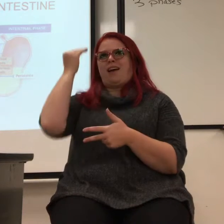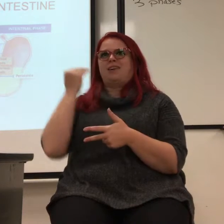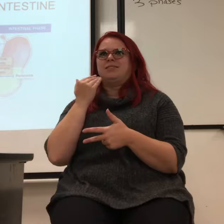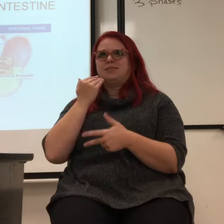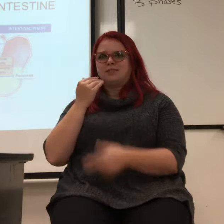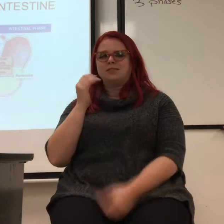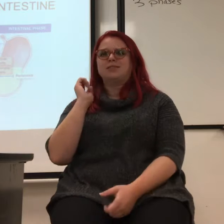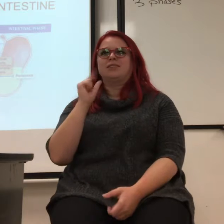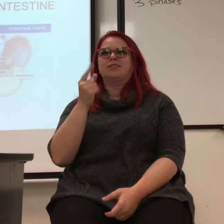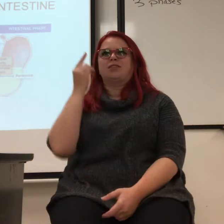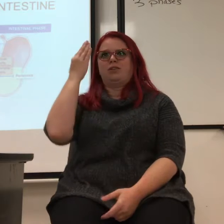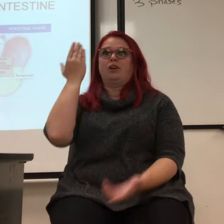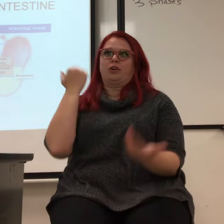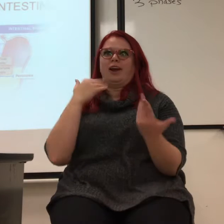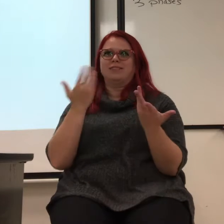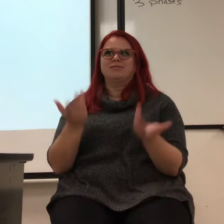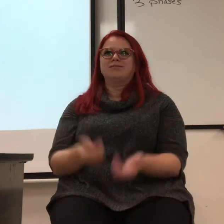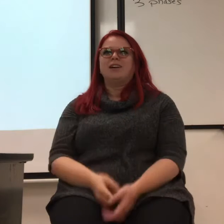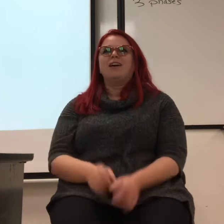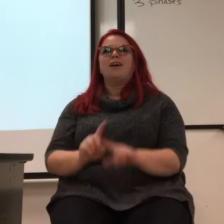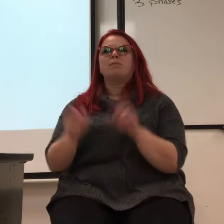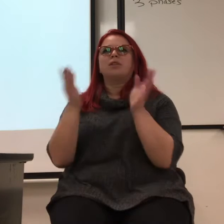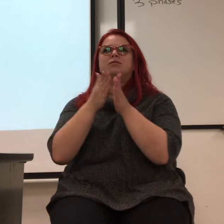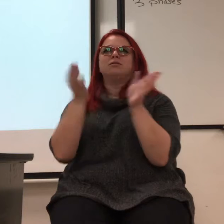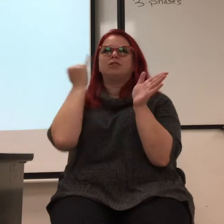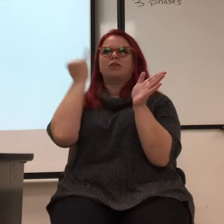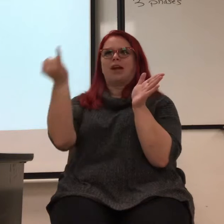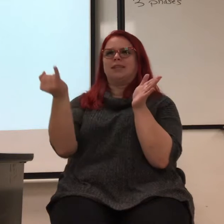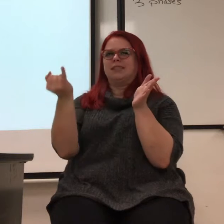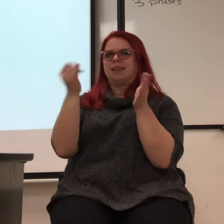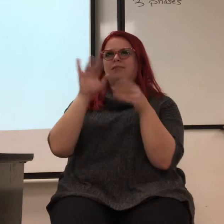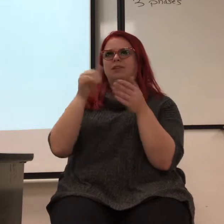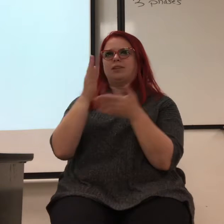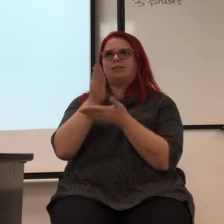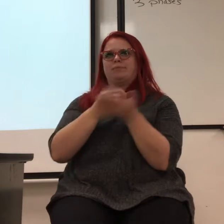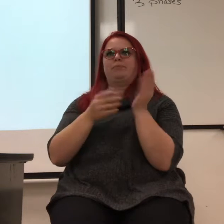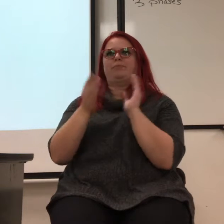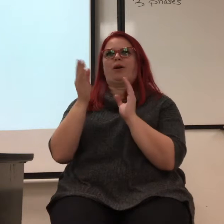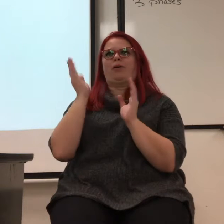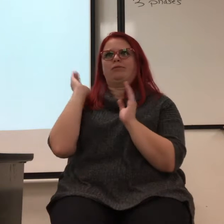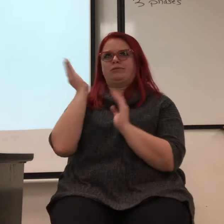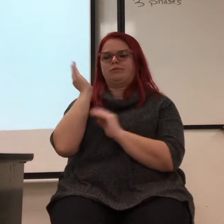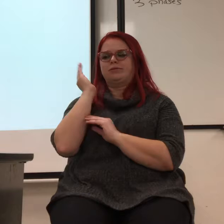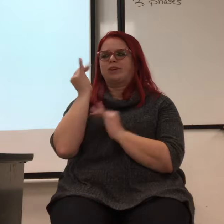is all in your head, but the general idea for this part of the lecture is,